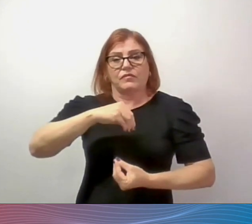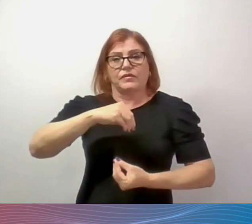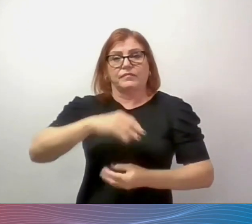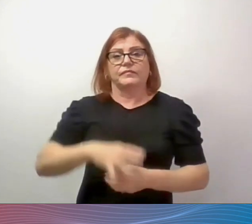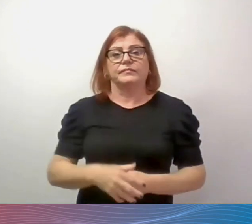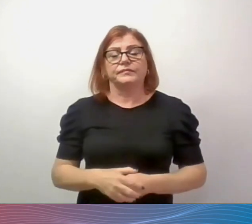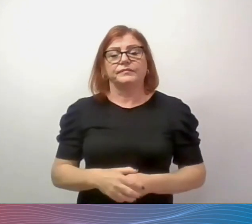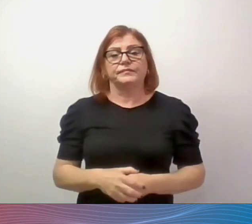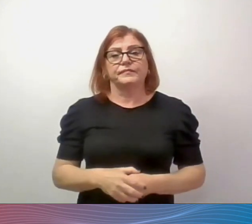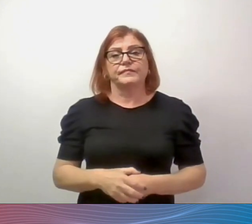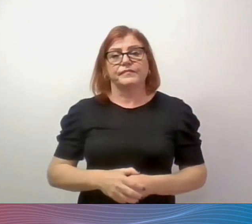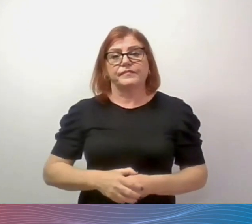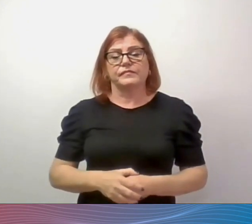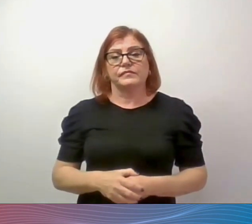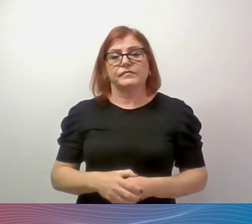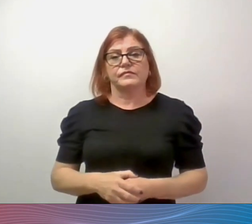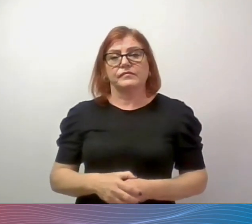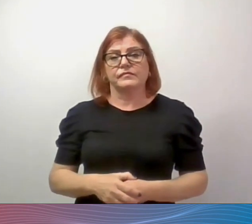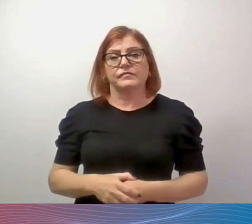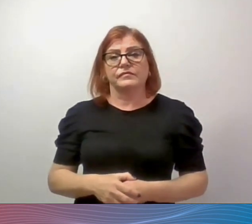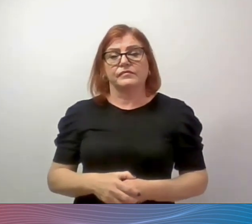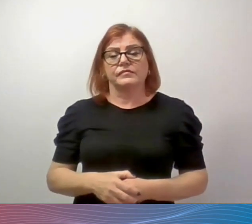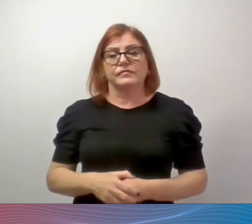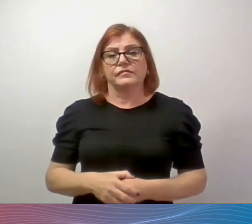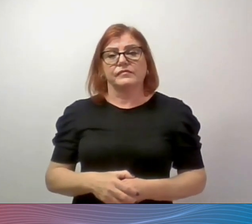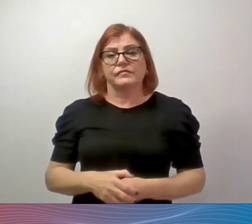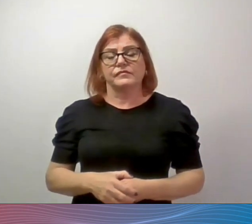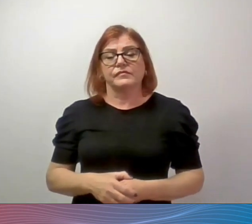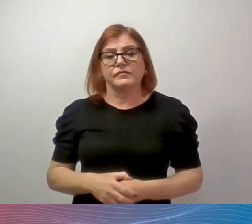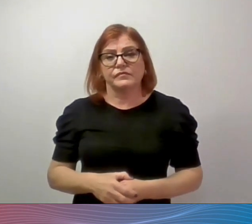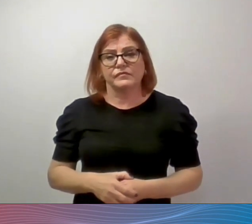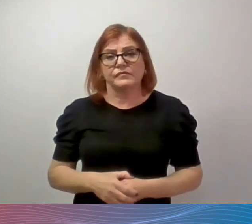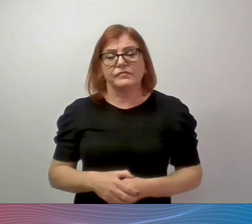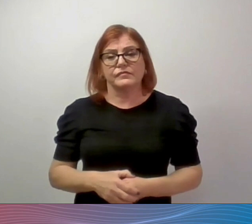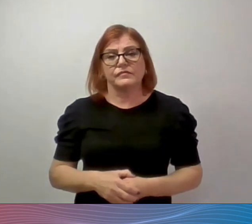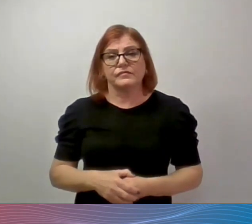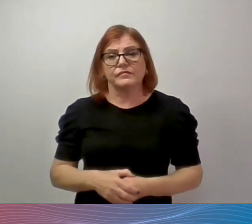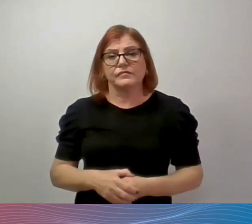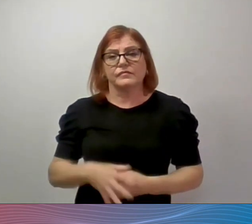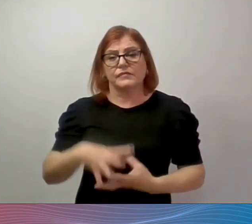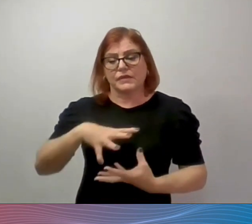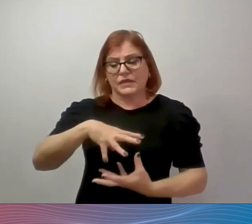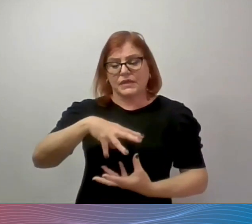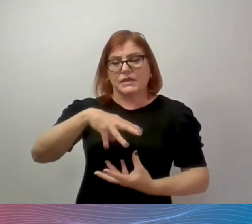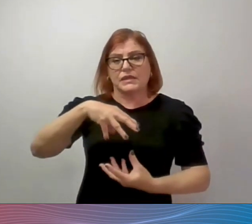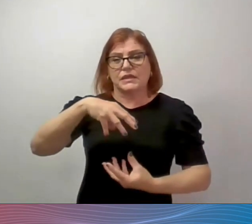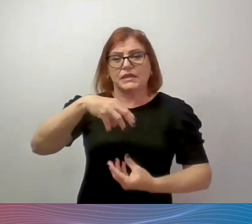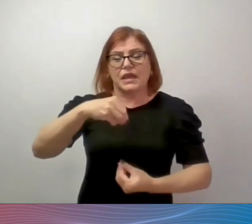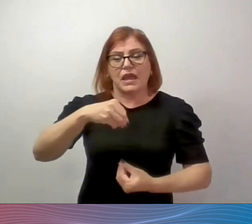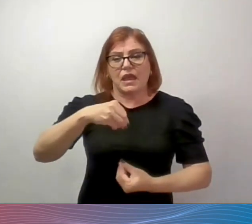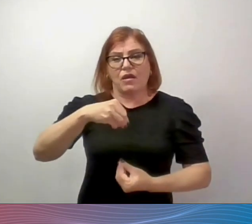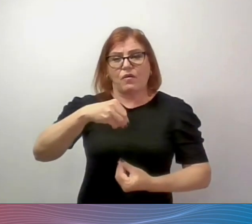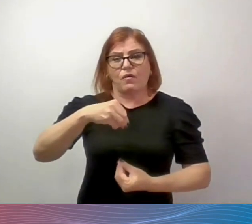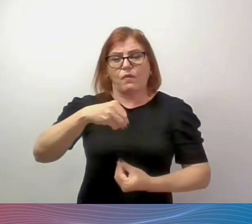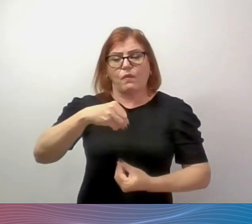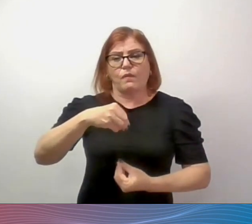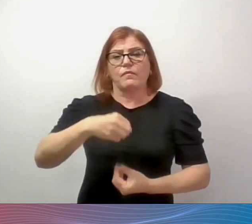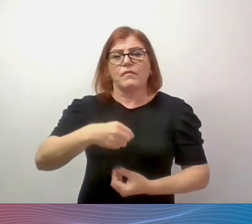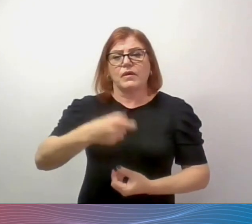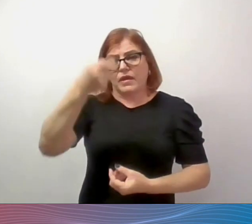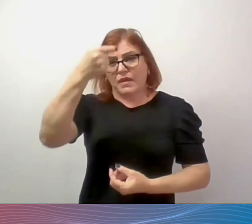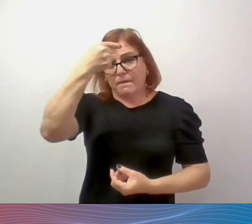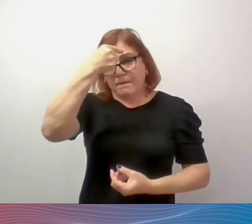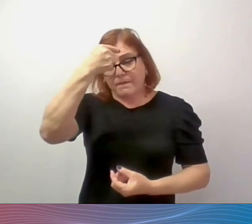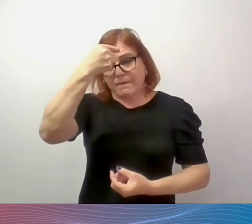is consciousness, connected to the soul. E a alma é mente, emoção e vontade. And the soul